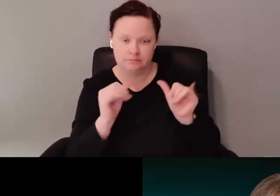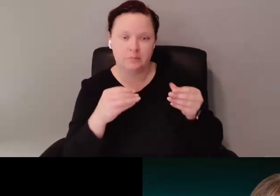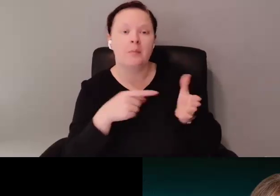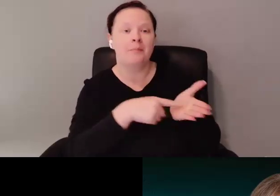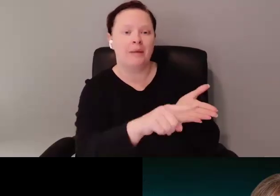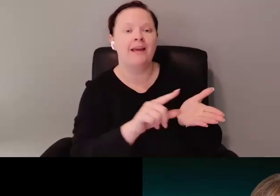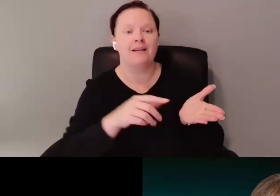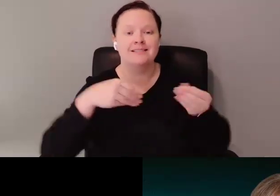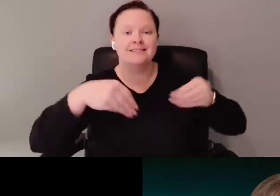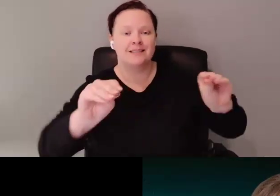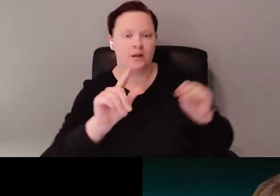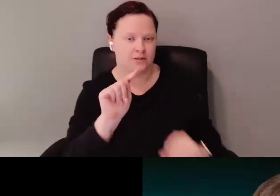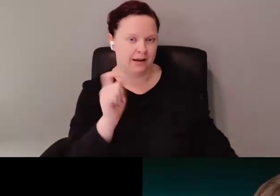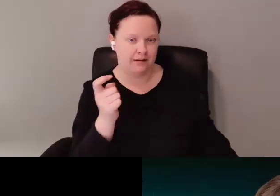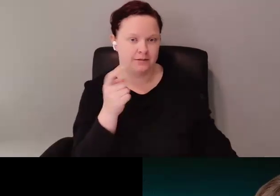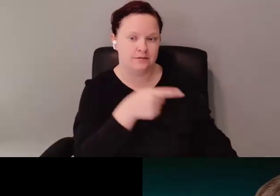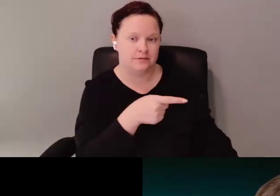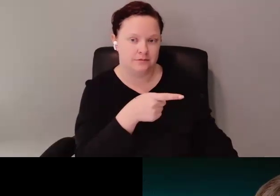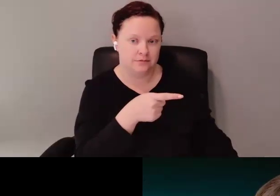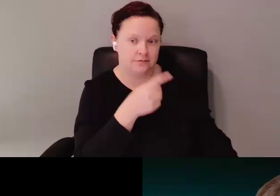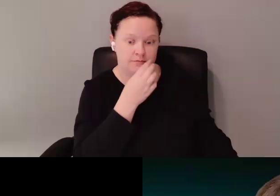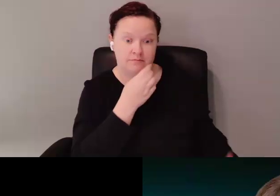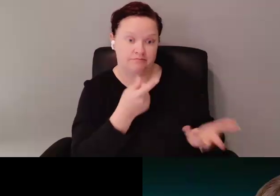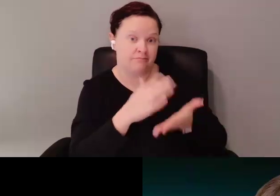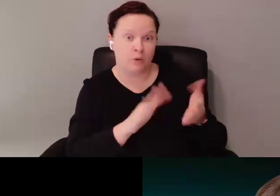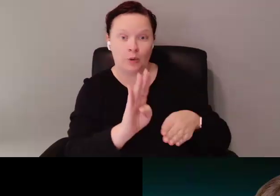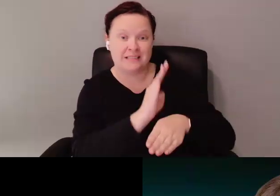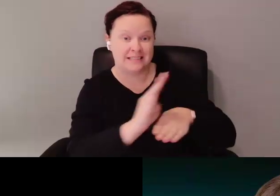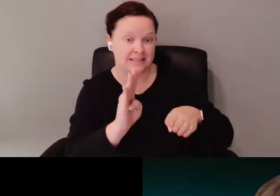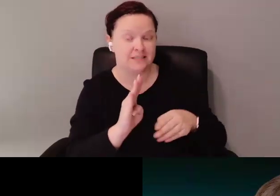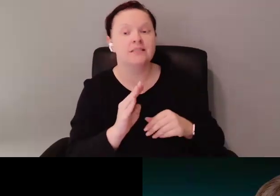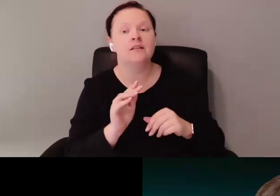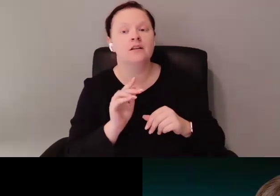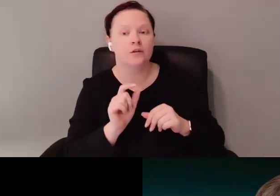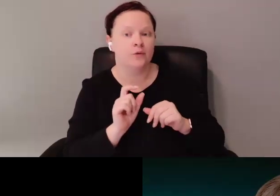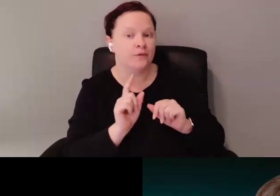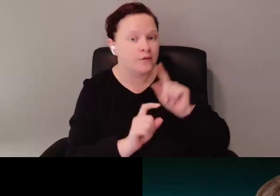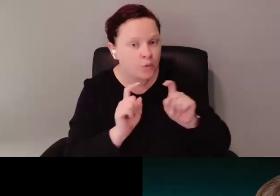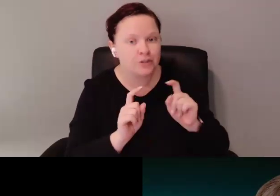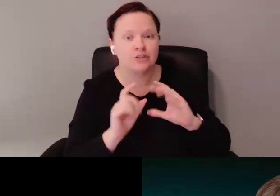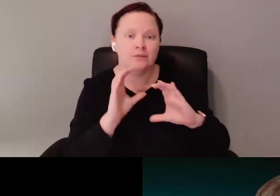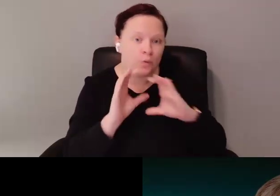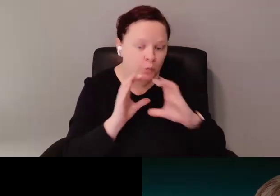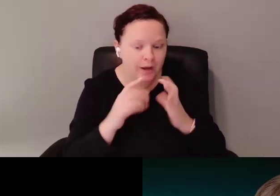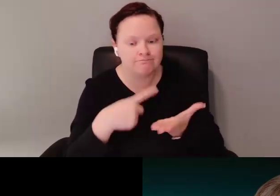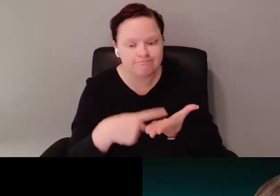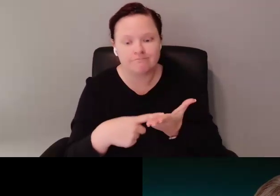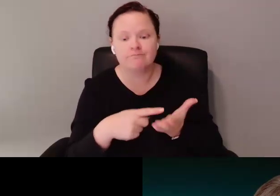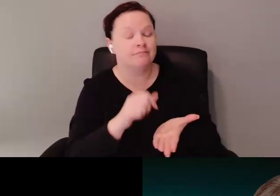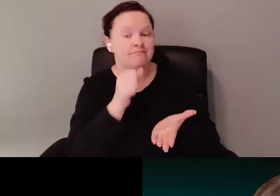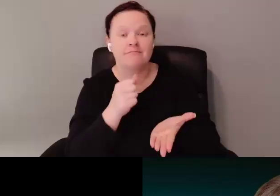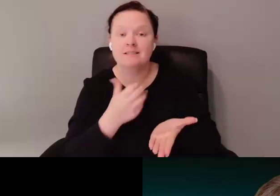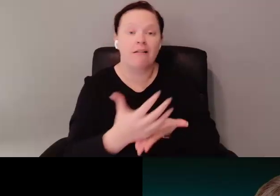tax. So that's part of doing business, and you have to ask questions and communicate. So it's not income for me